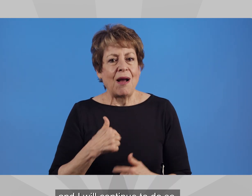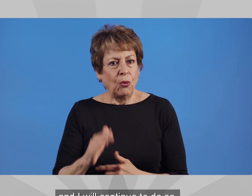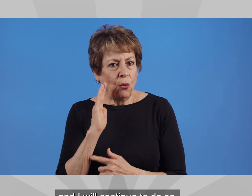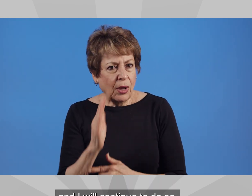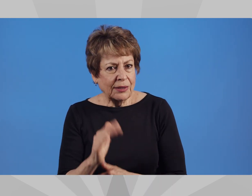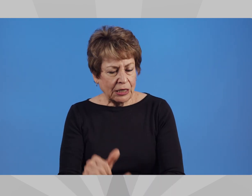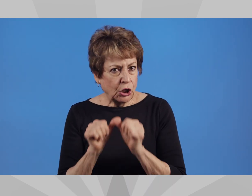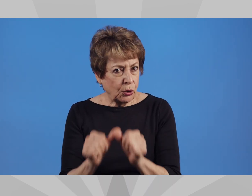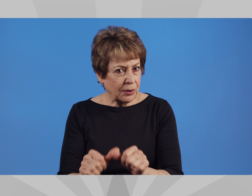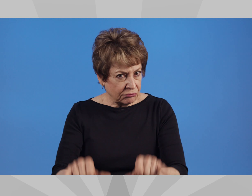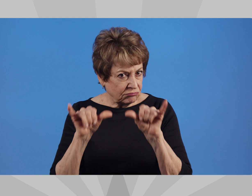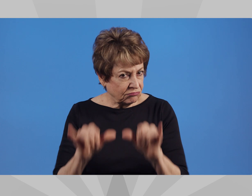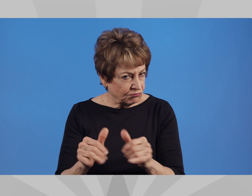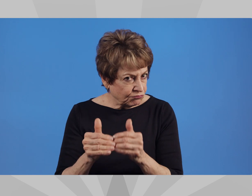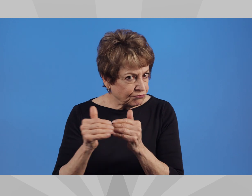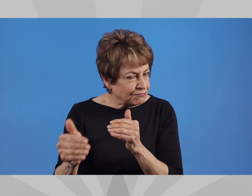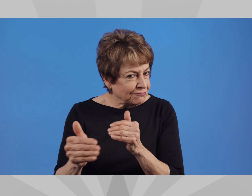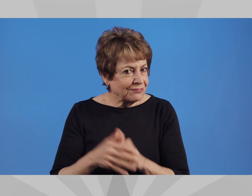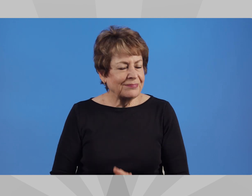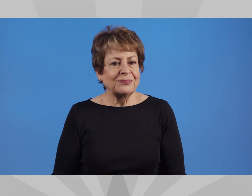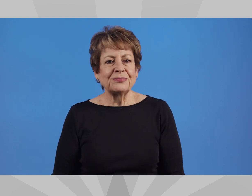to do so.